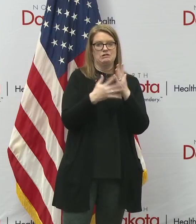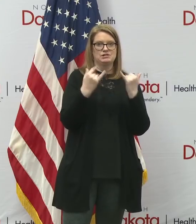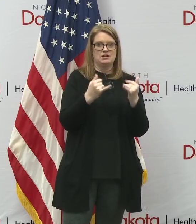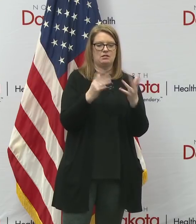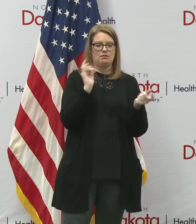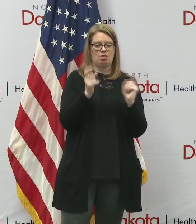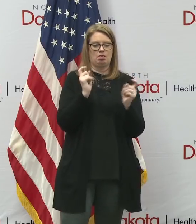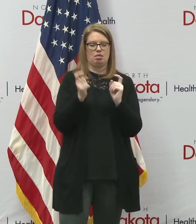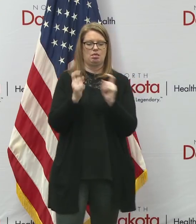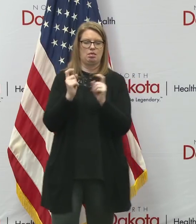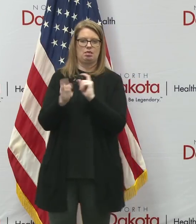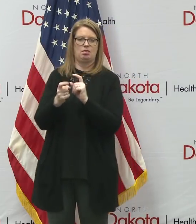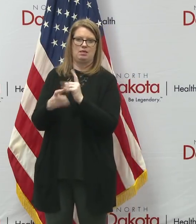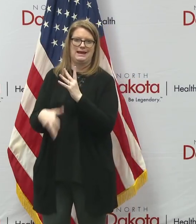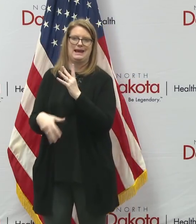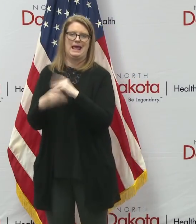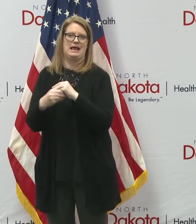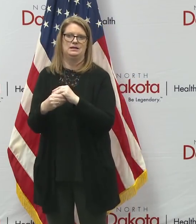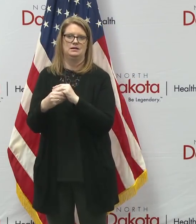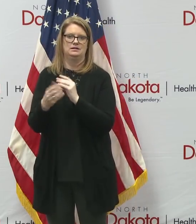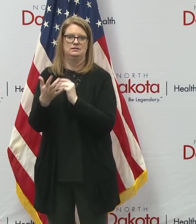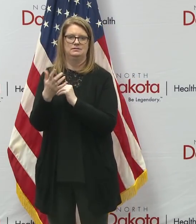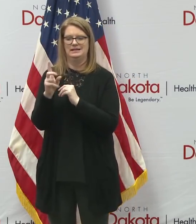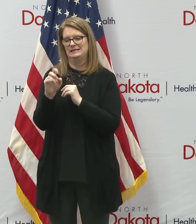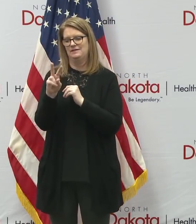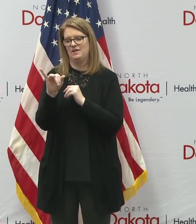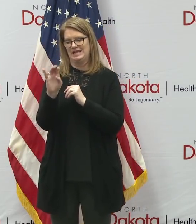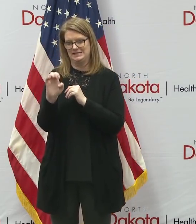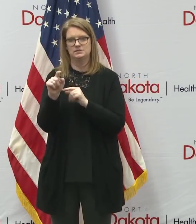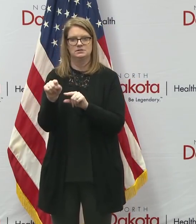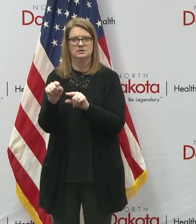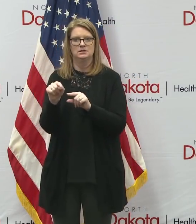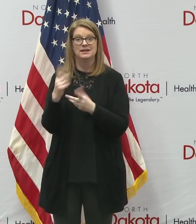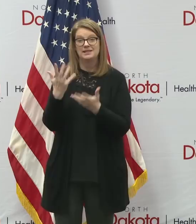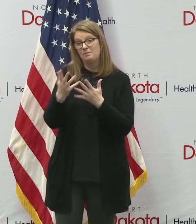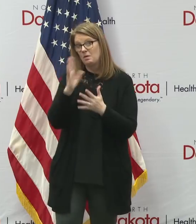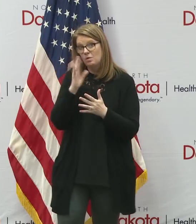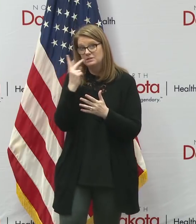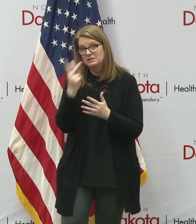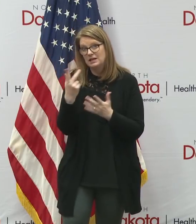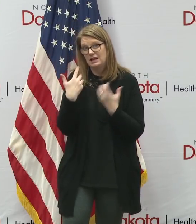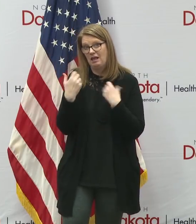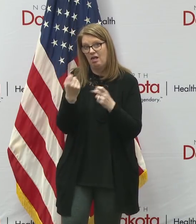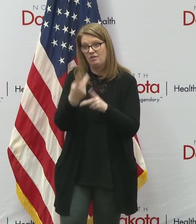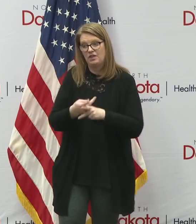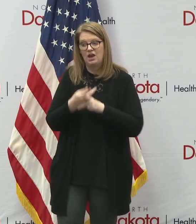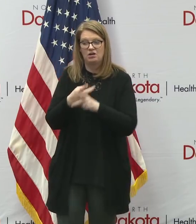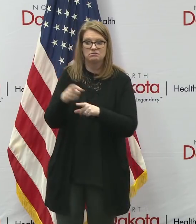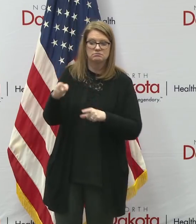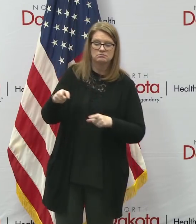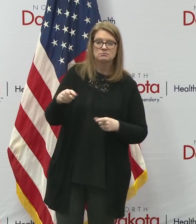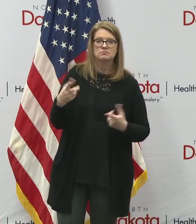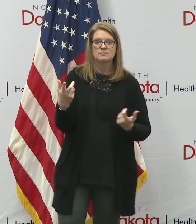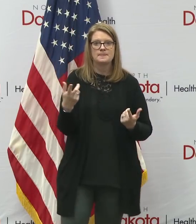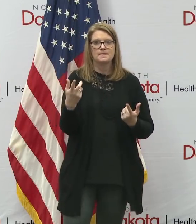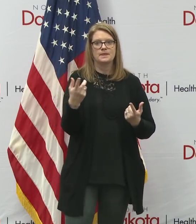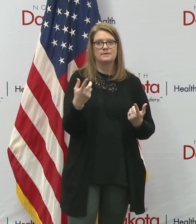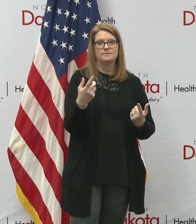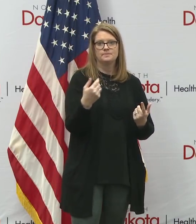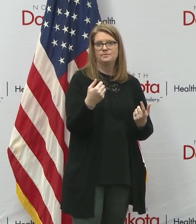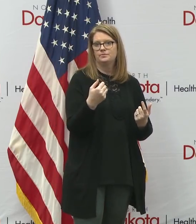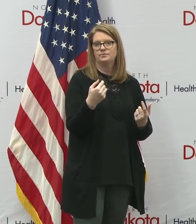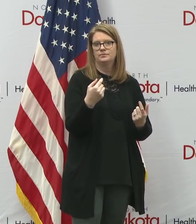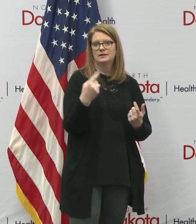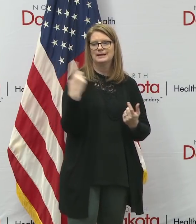capacity of those devices. That's the kind of device that you might see in a healthcare facility where someone